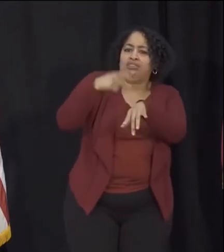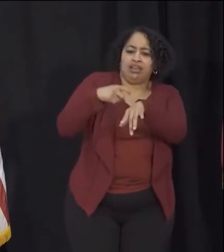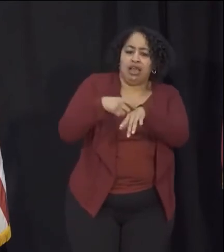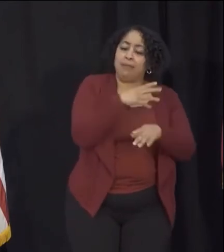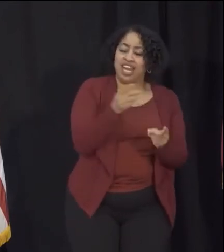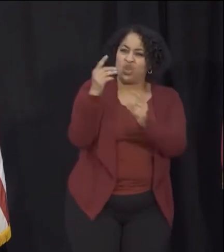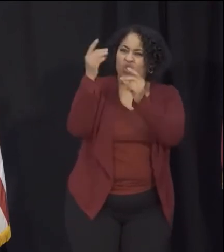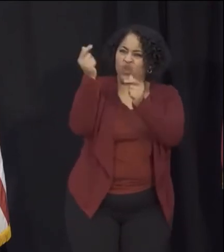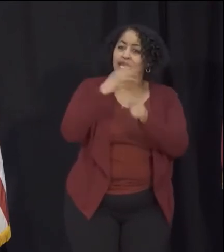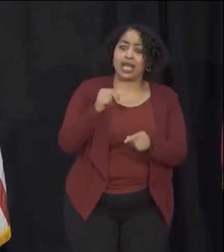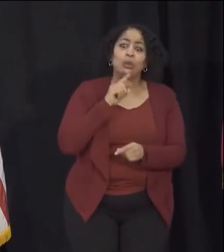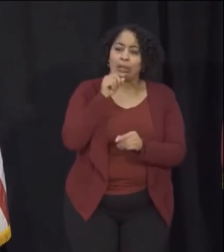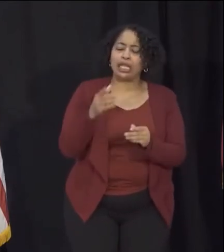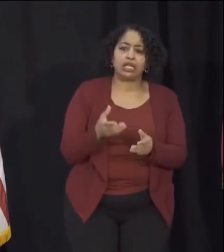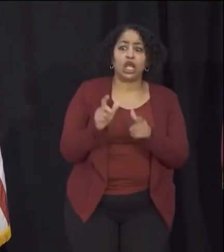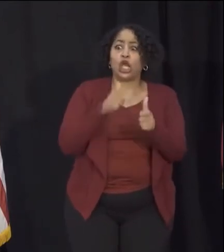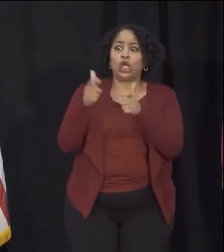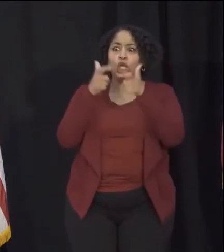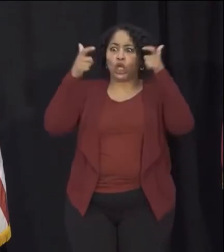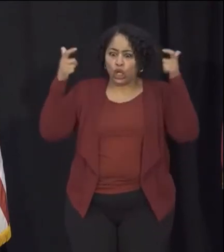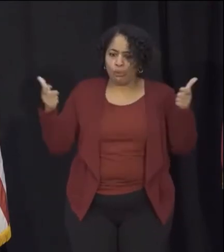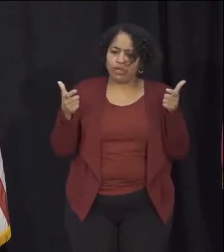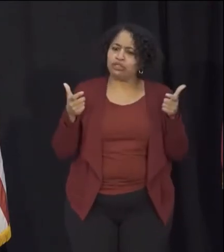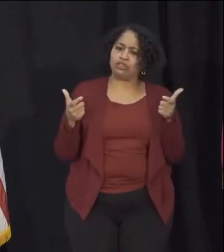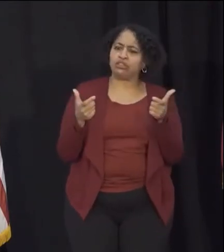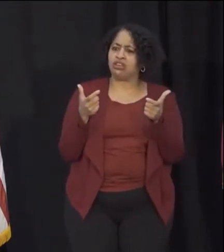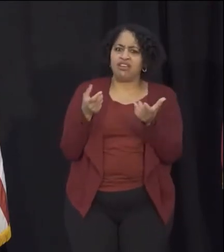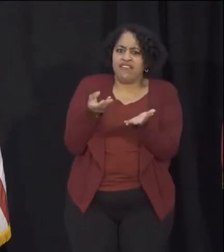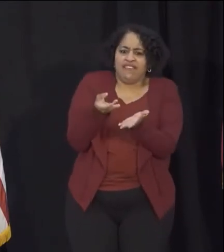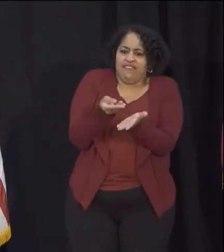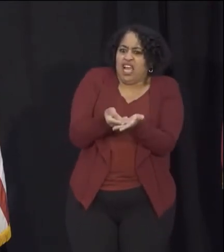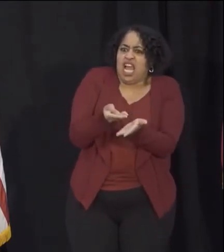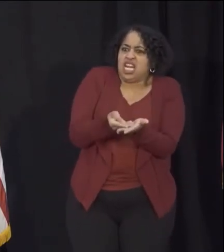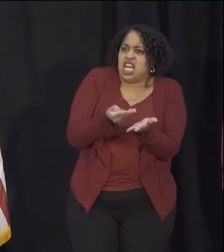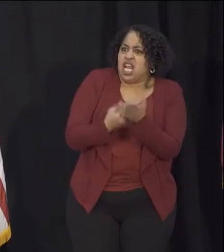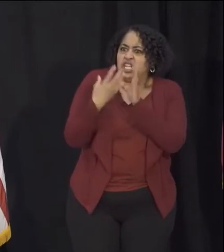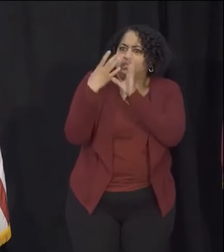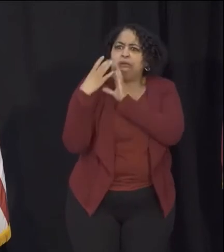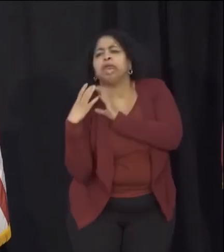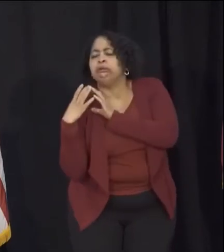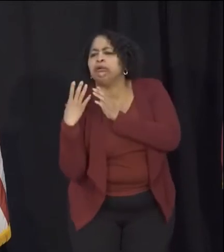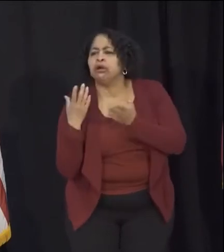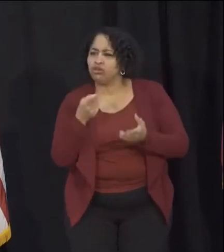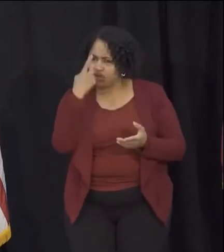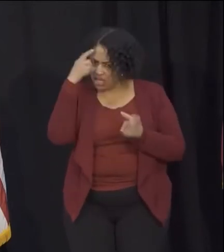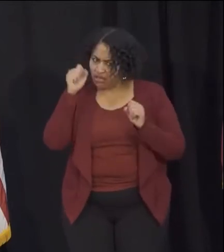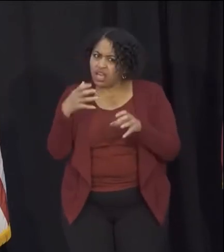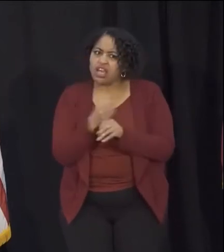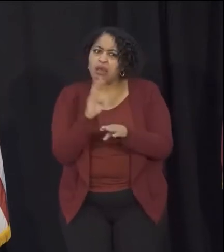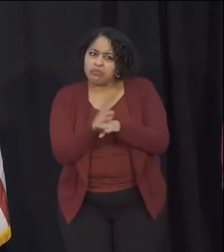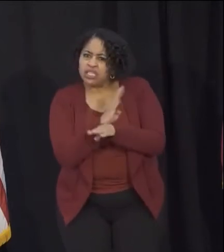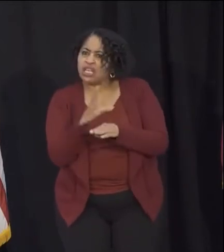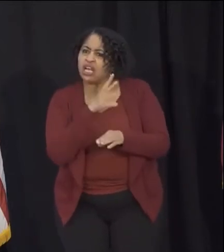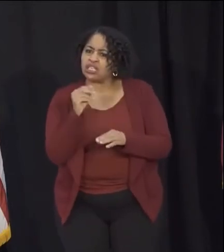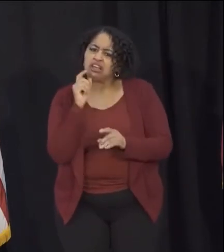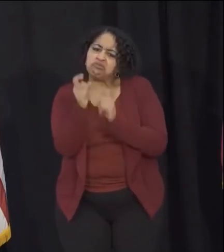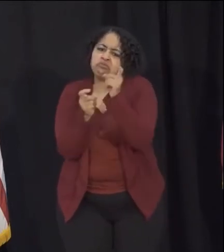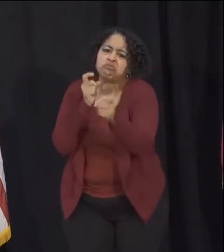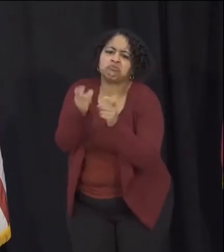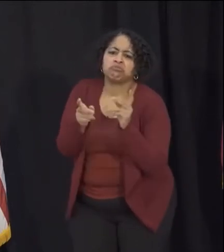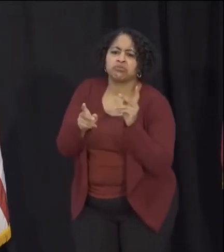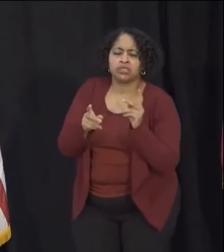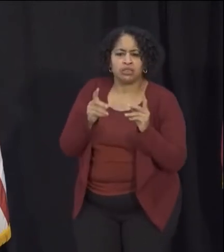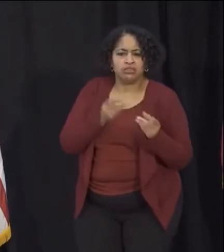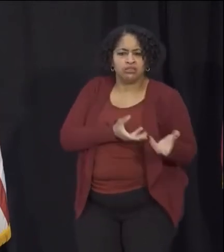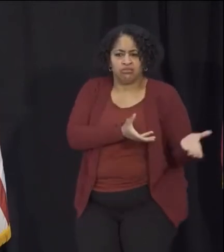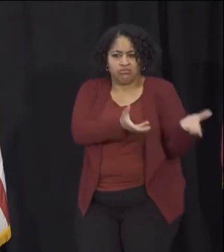an enormous financial lift. Do you really think you could get the business and philanthropic community to do it? And Jerry Norcia